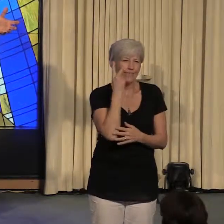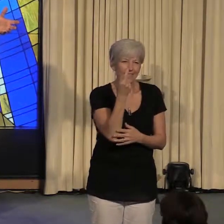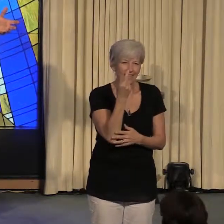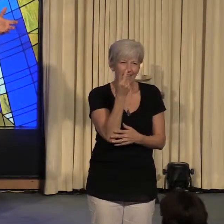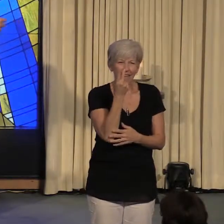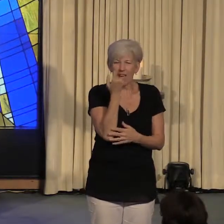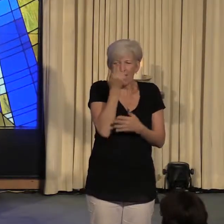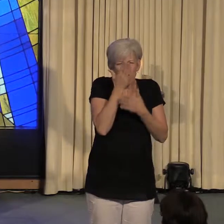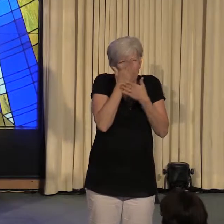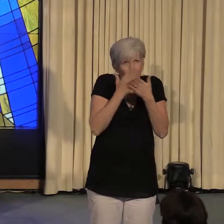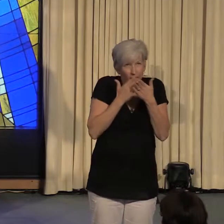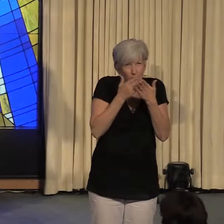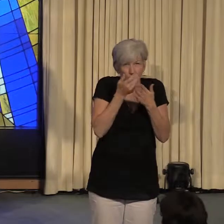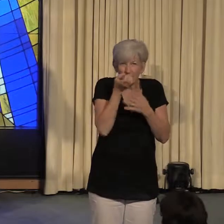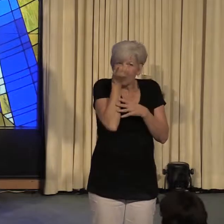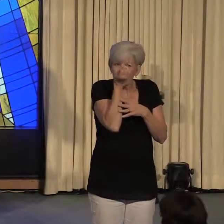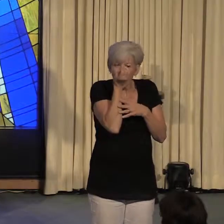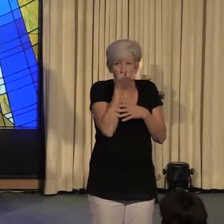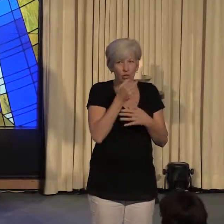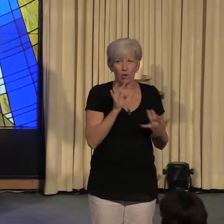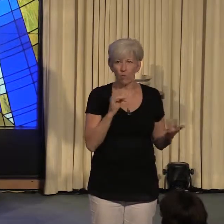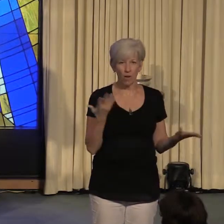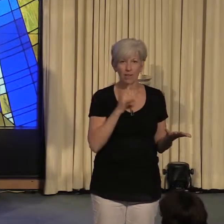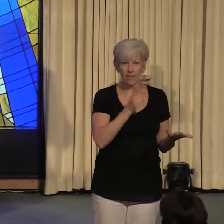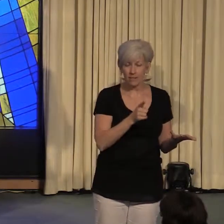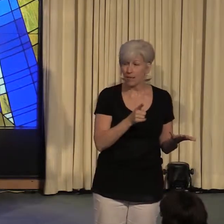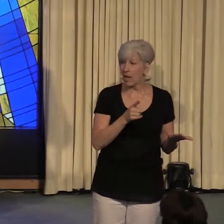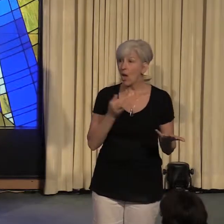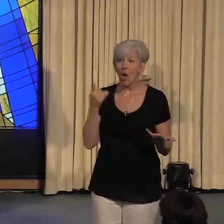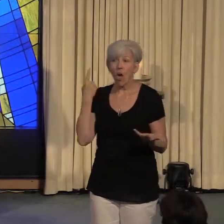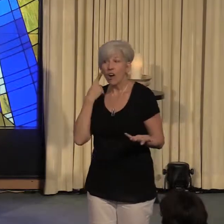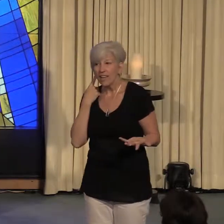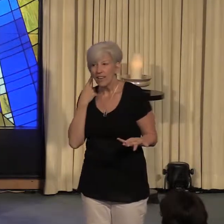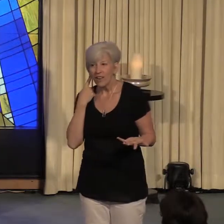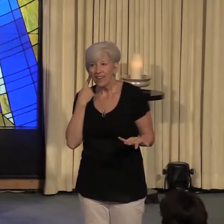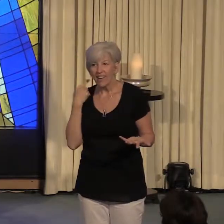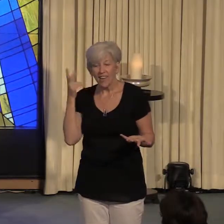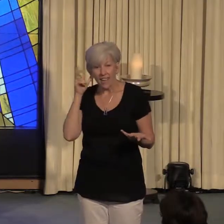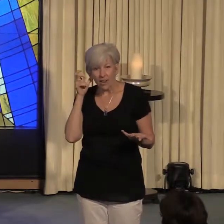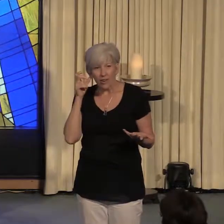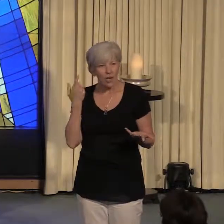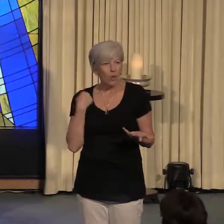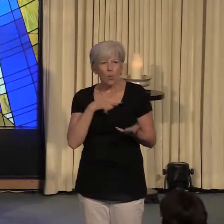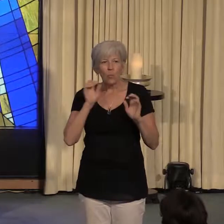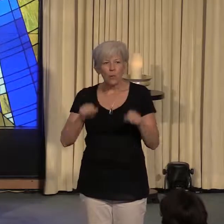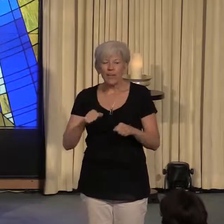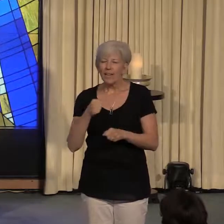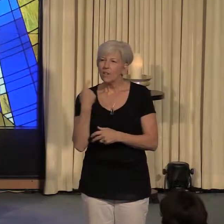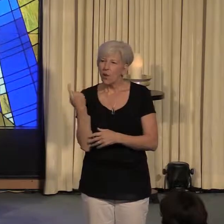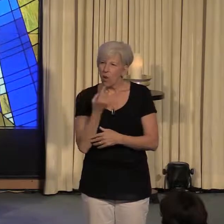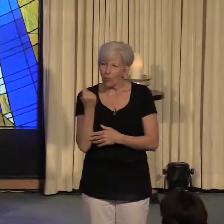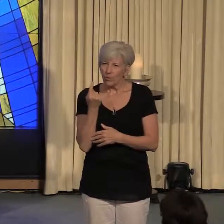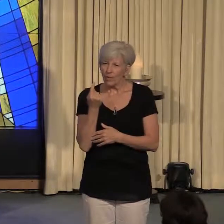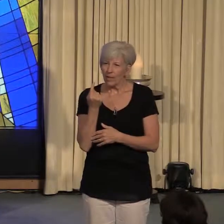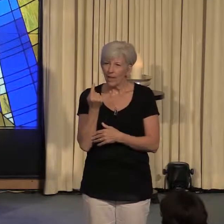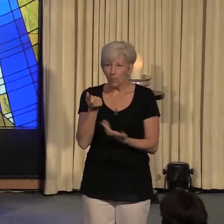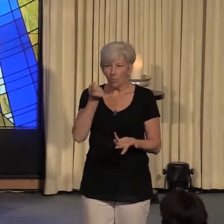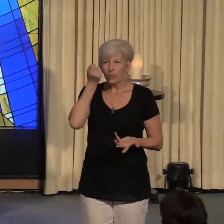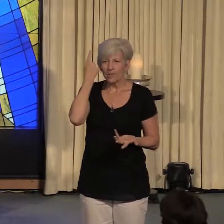is. Our hearing, we again can only perceive a small slice of